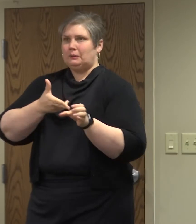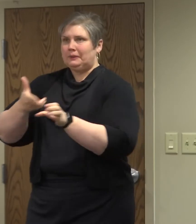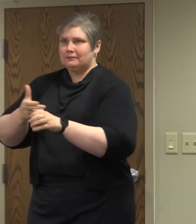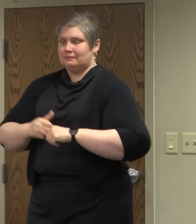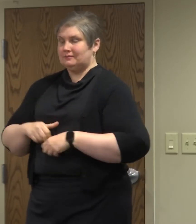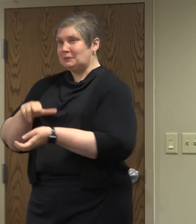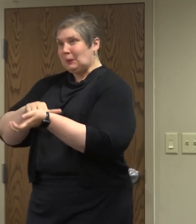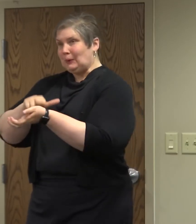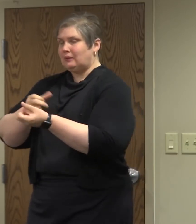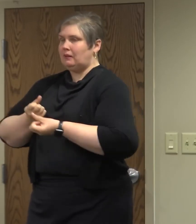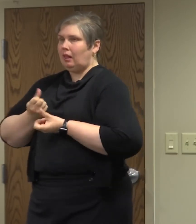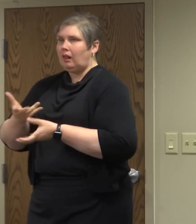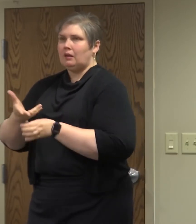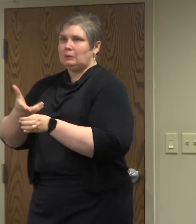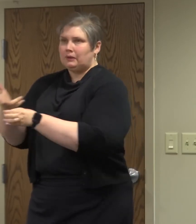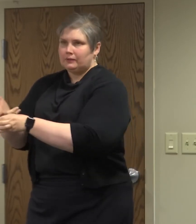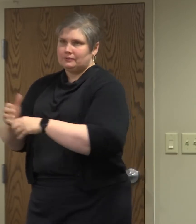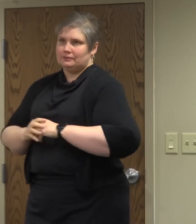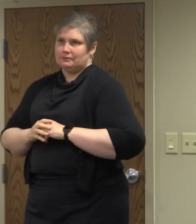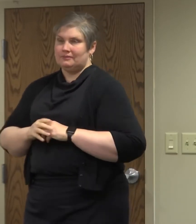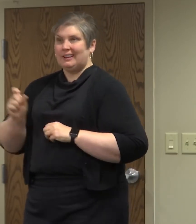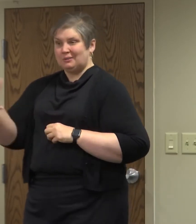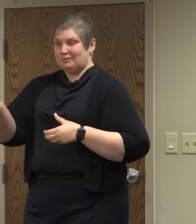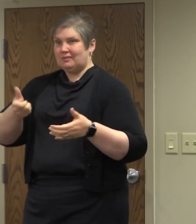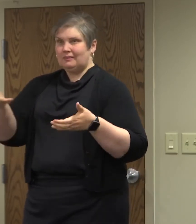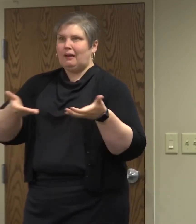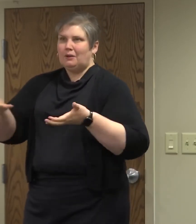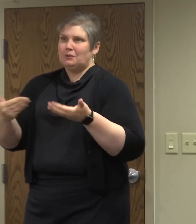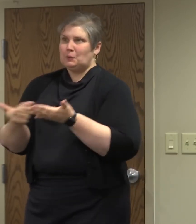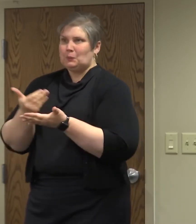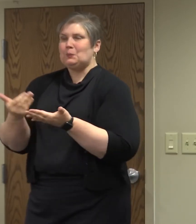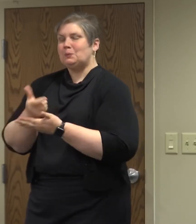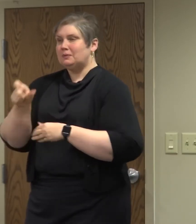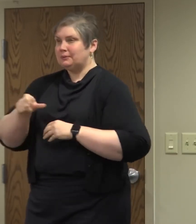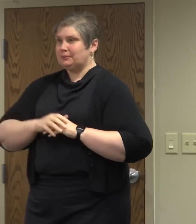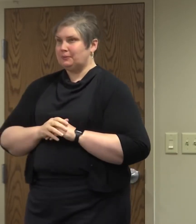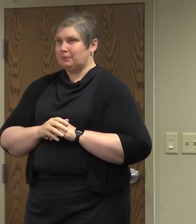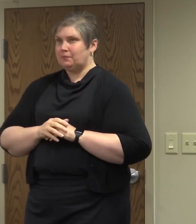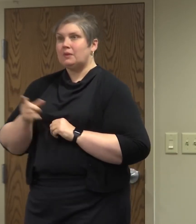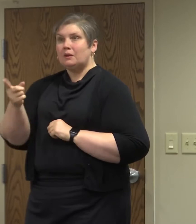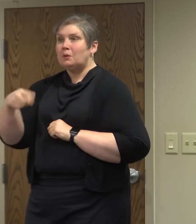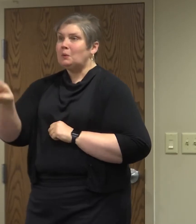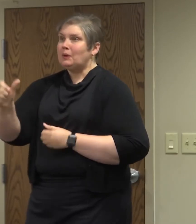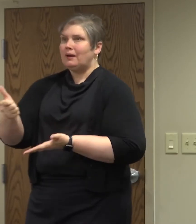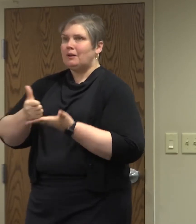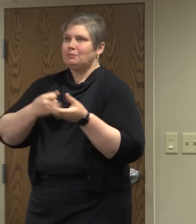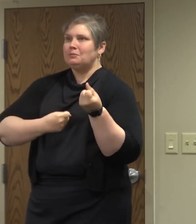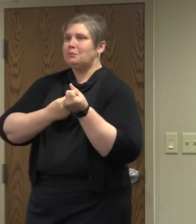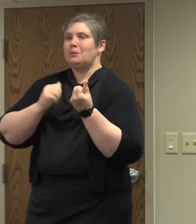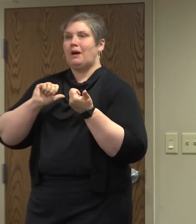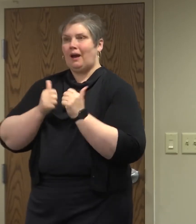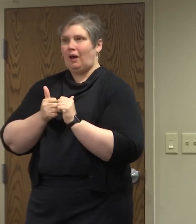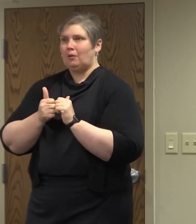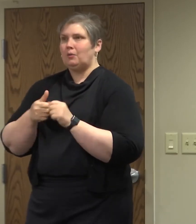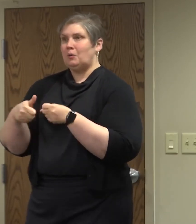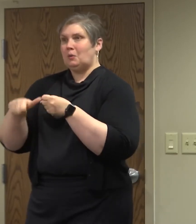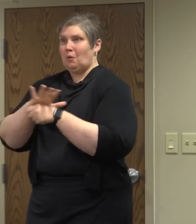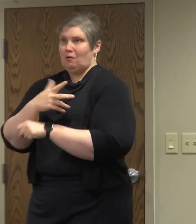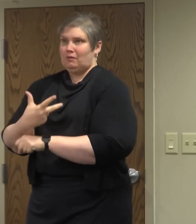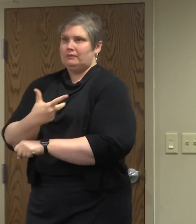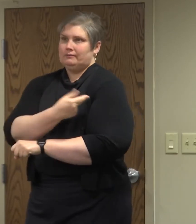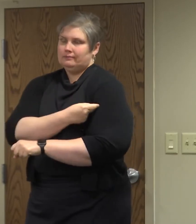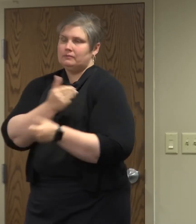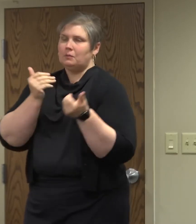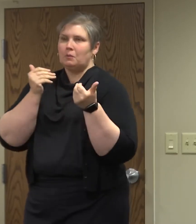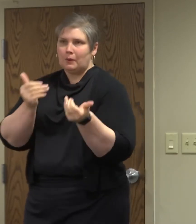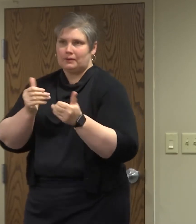part by getting the vaccine. The vaccine works. And I know the vaccine has become an enormously controversial